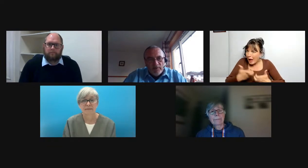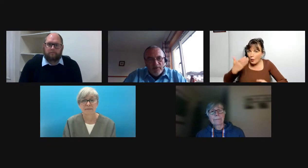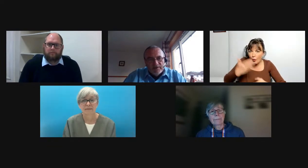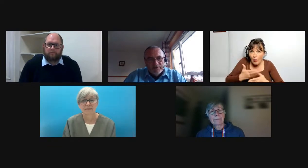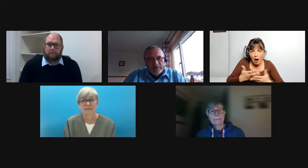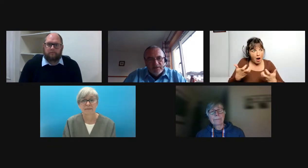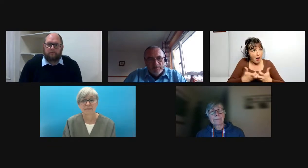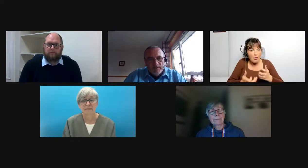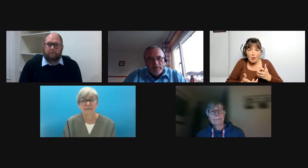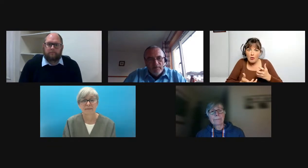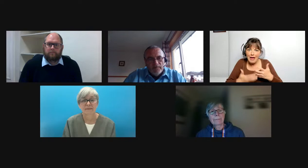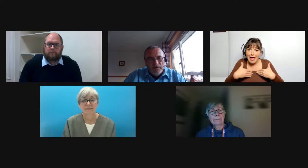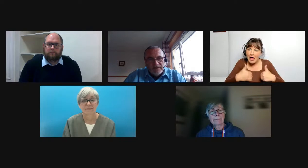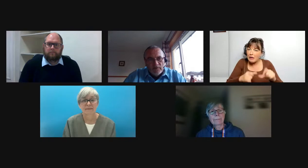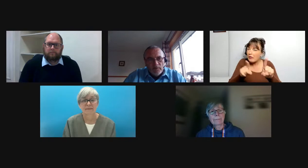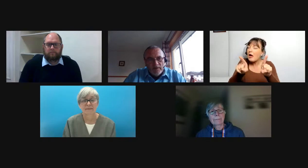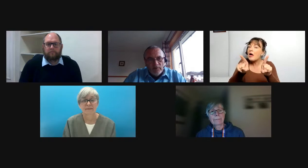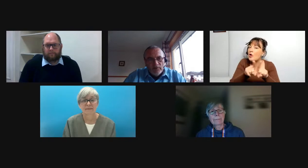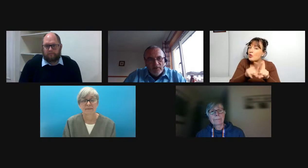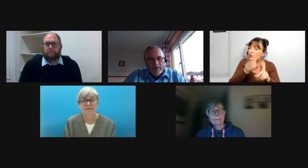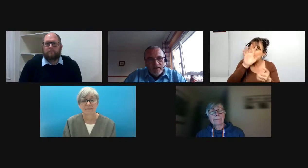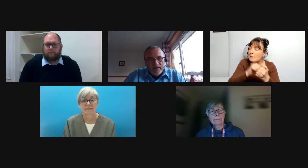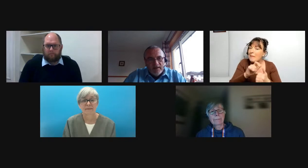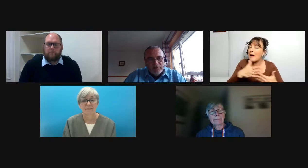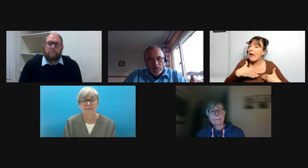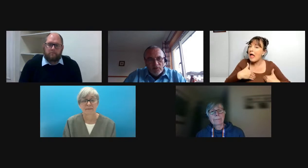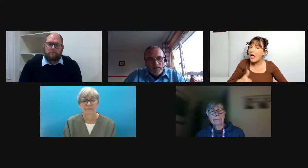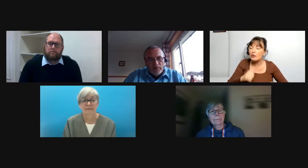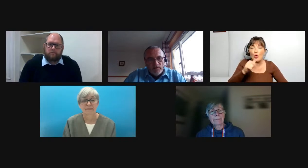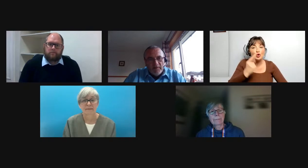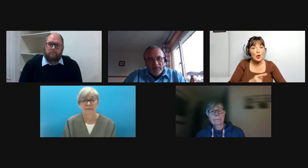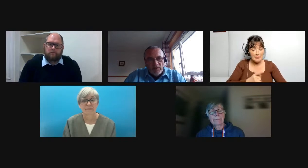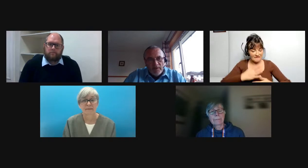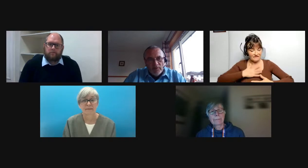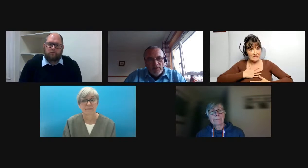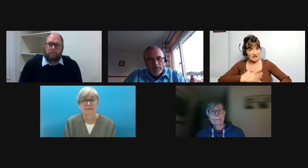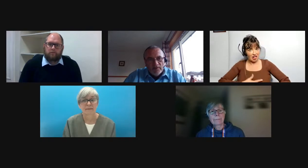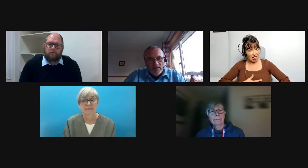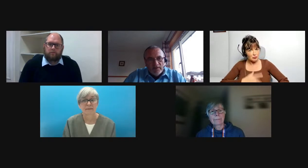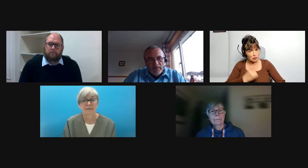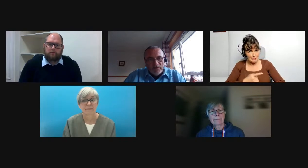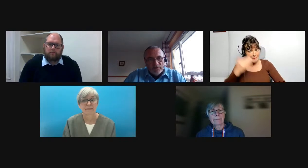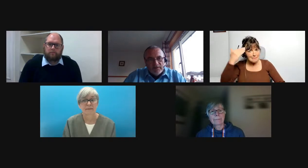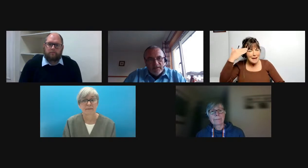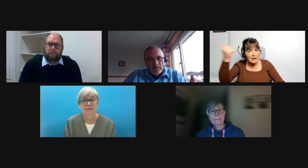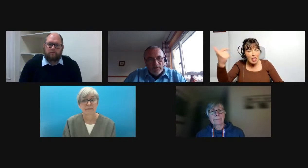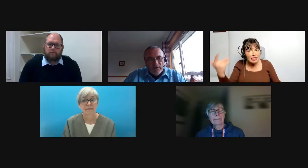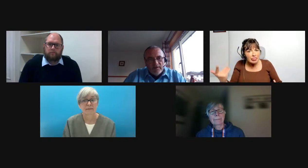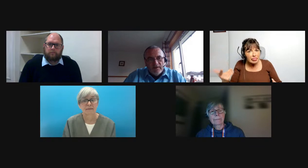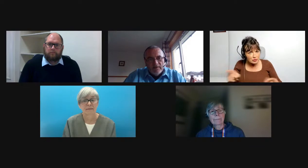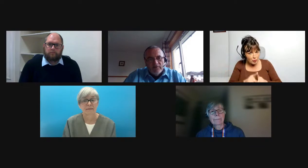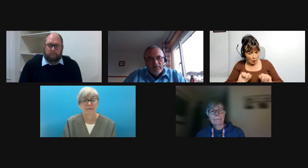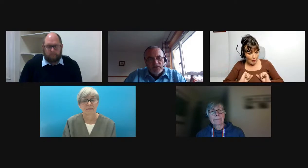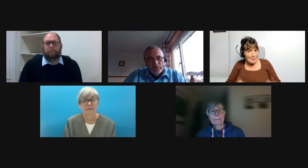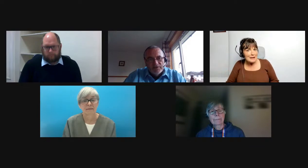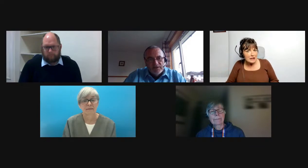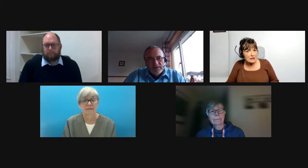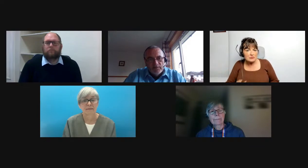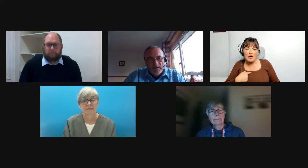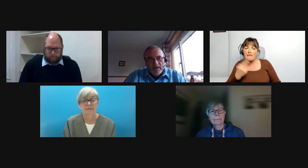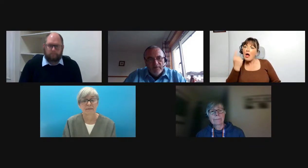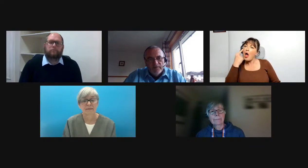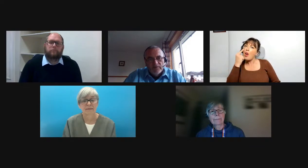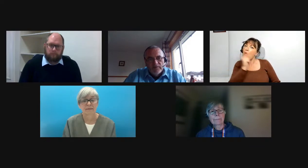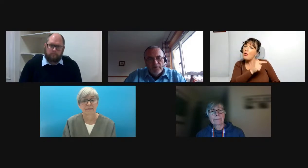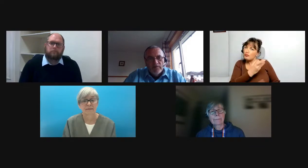Remember, health isn't just about physical health, it's also about mental health. So take a look at the resources